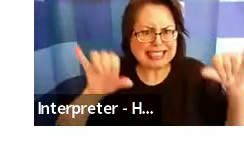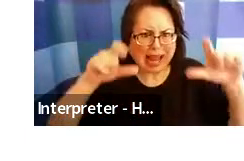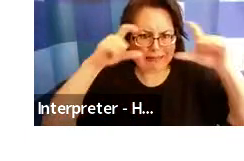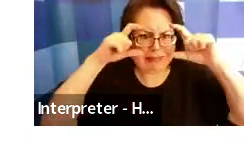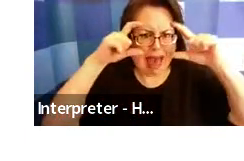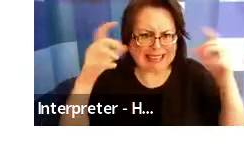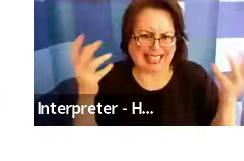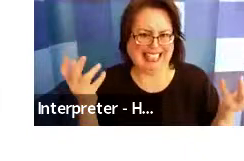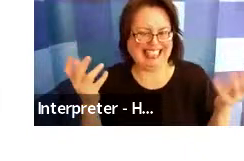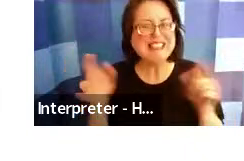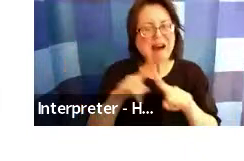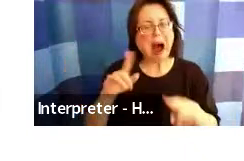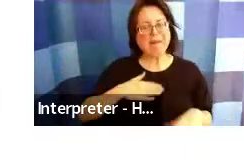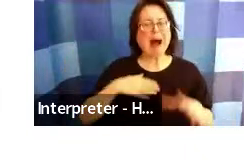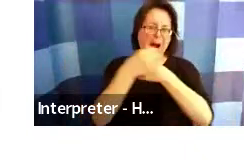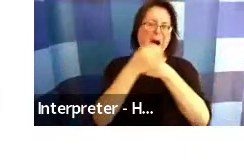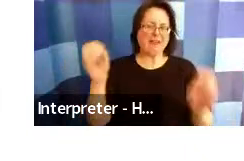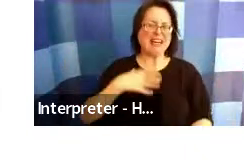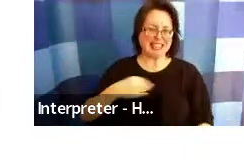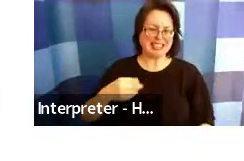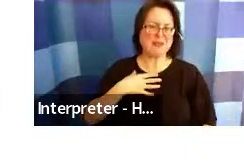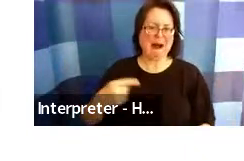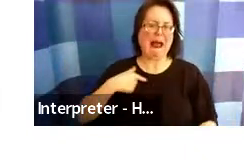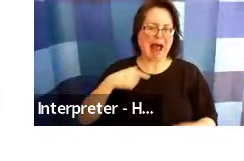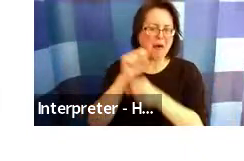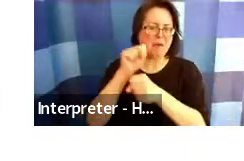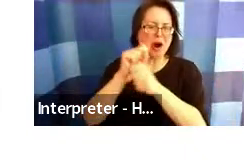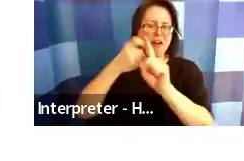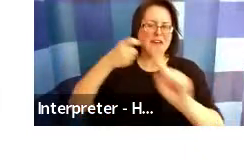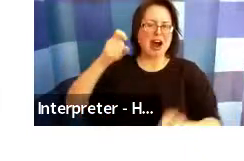white office in Cranberry Township.